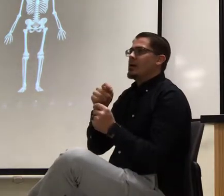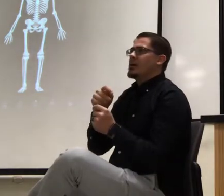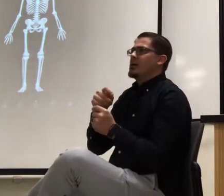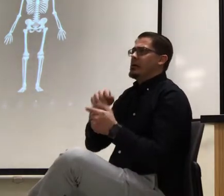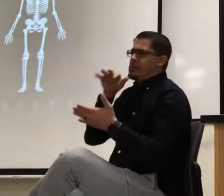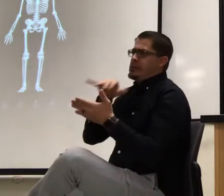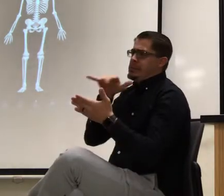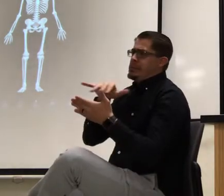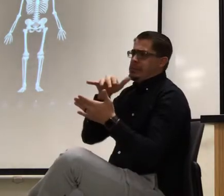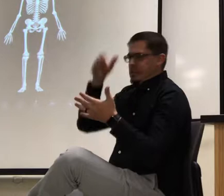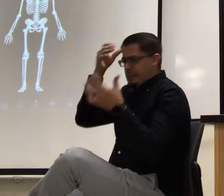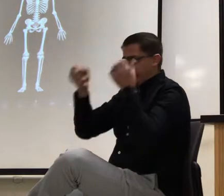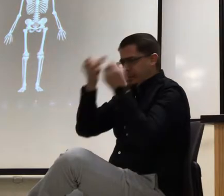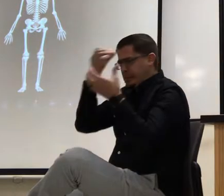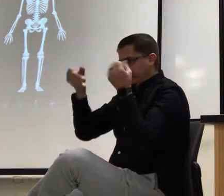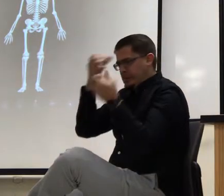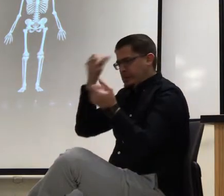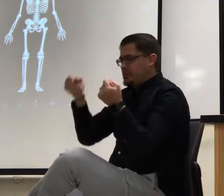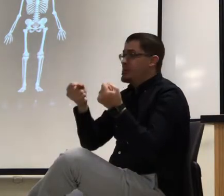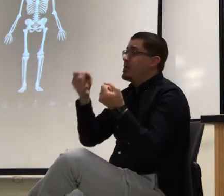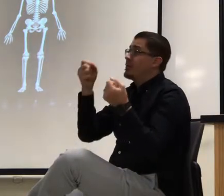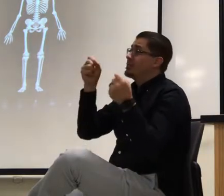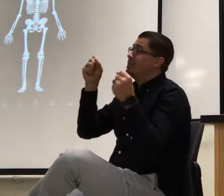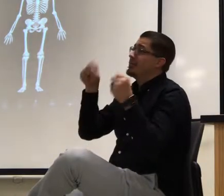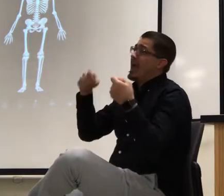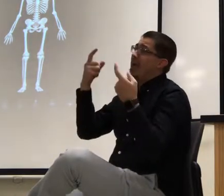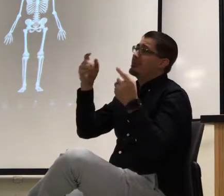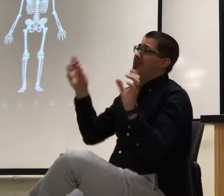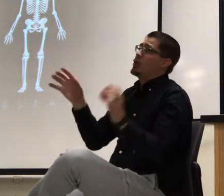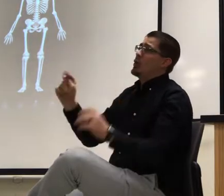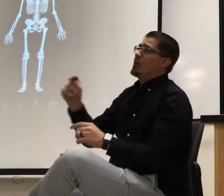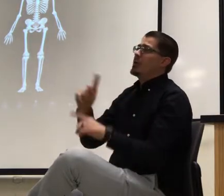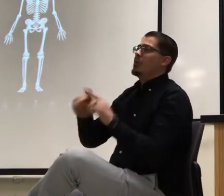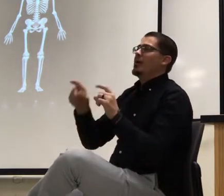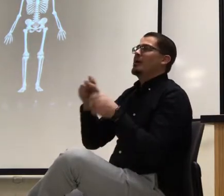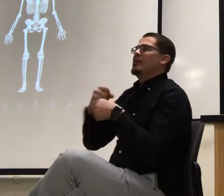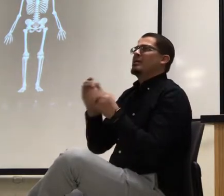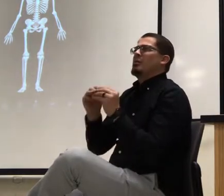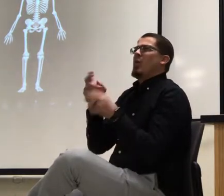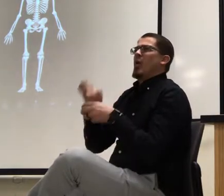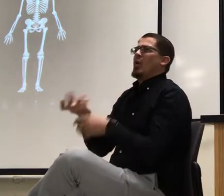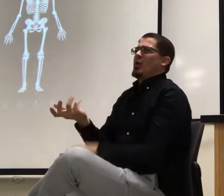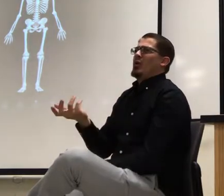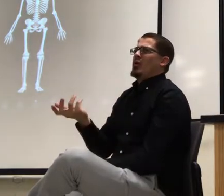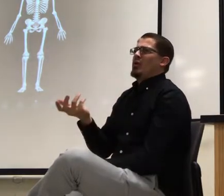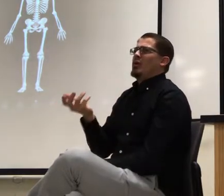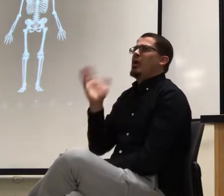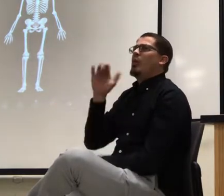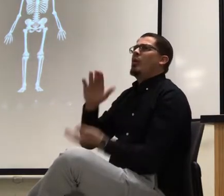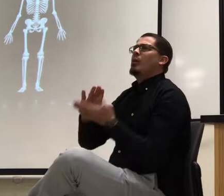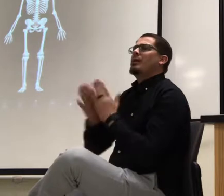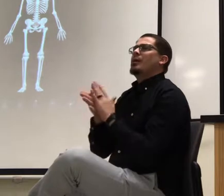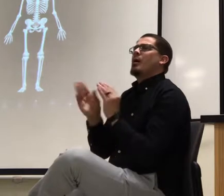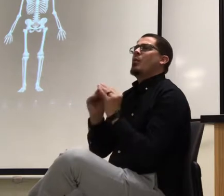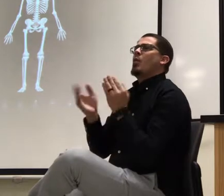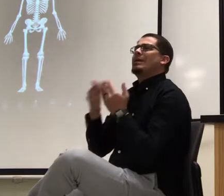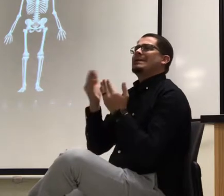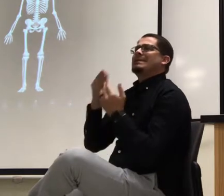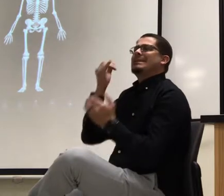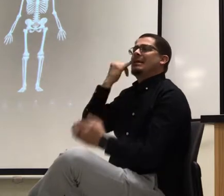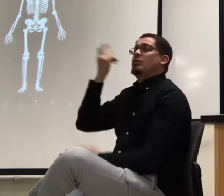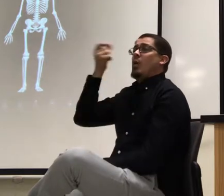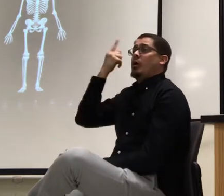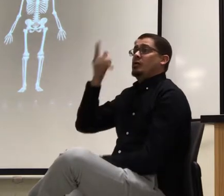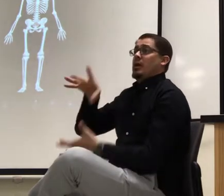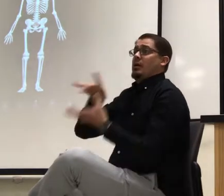force memorize it. You can pull it off, but it just makes it makes it a lot easier if you understand